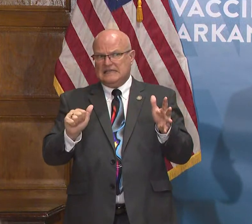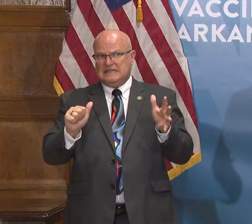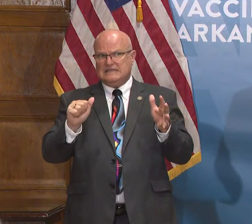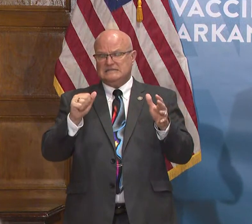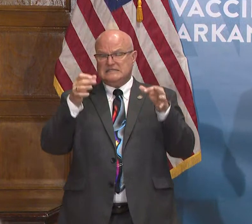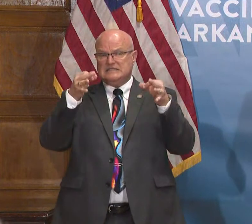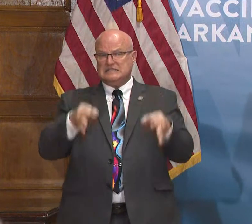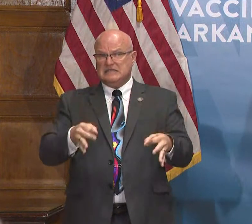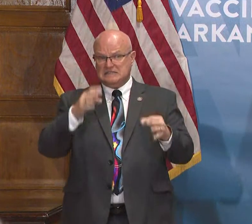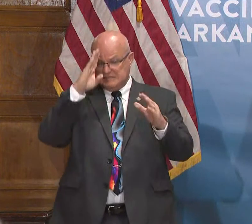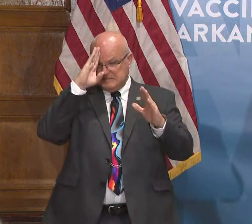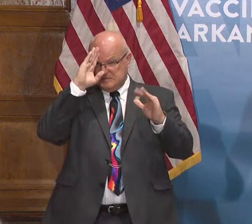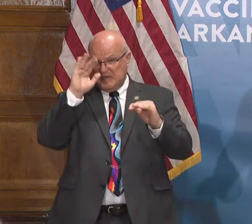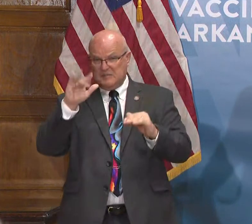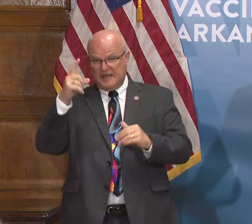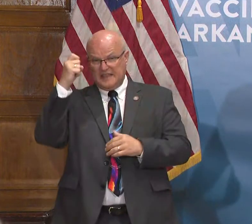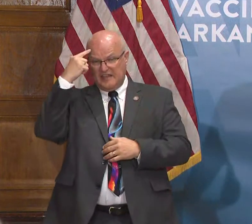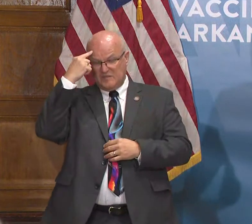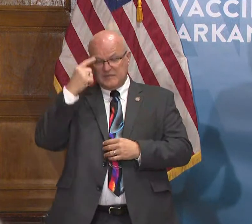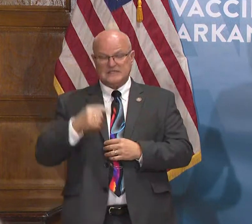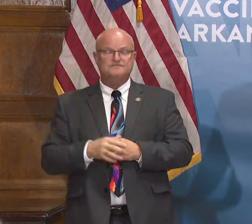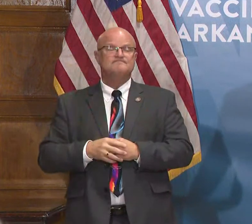a decision from the federal government?